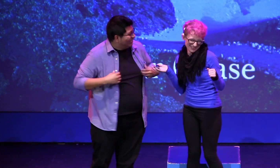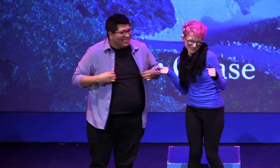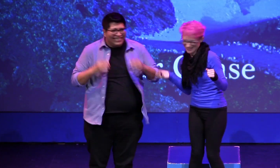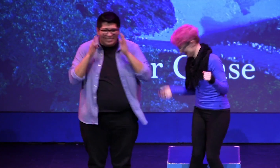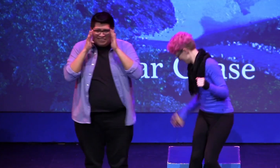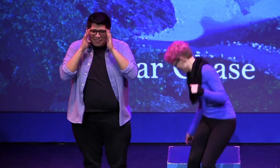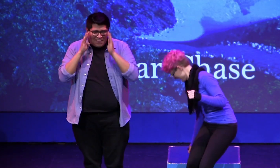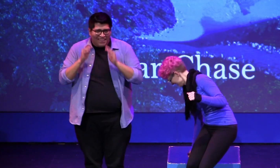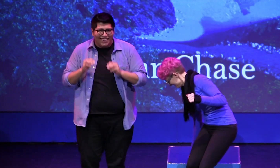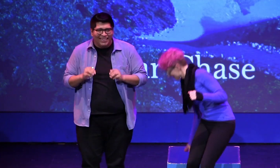Sure.